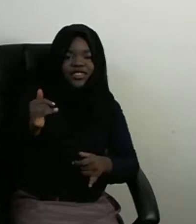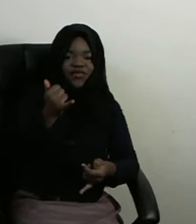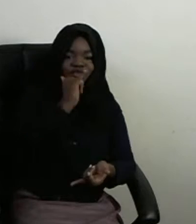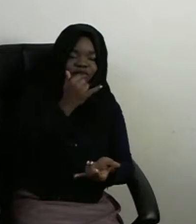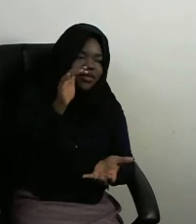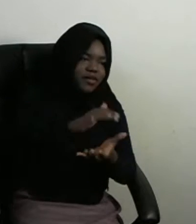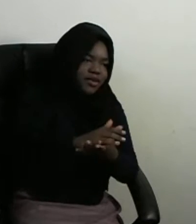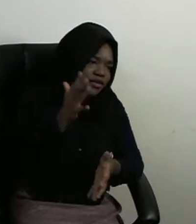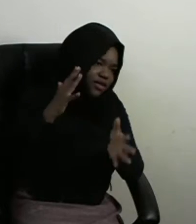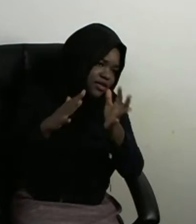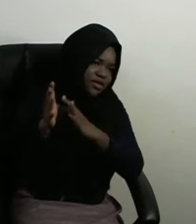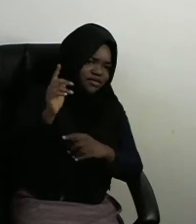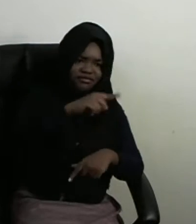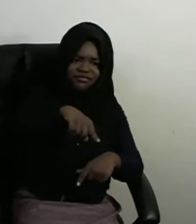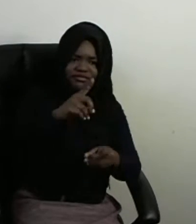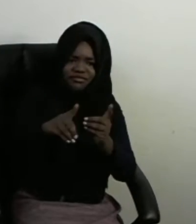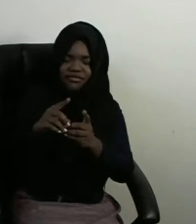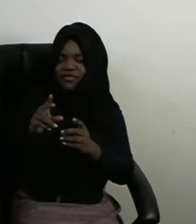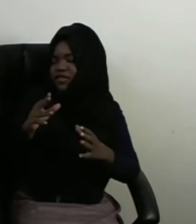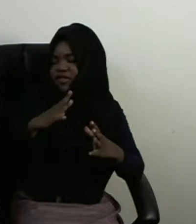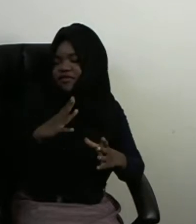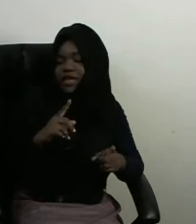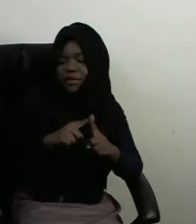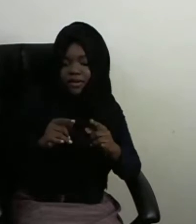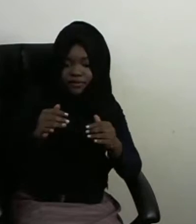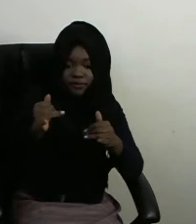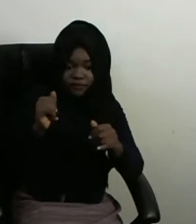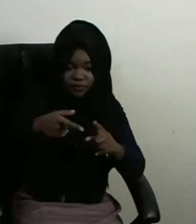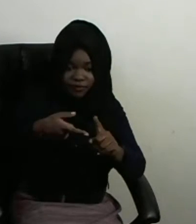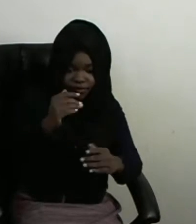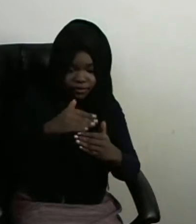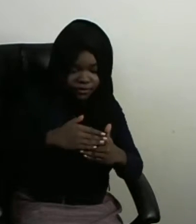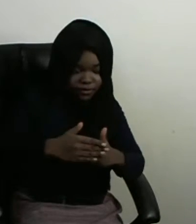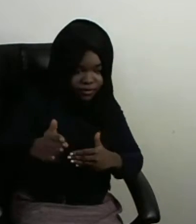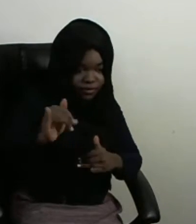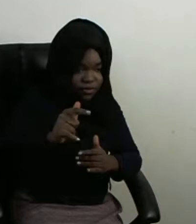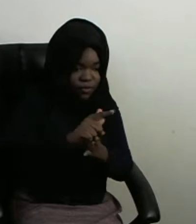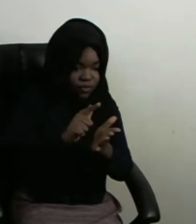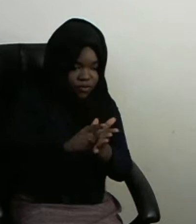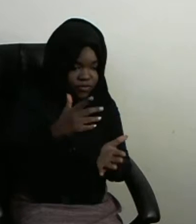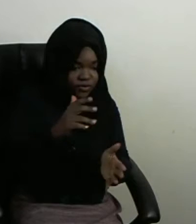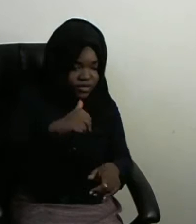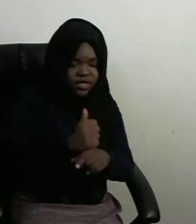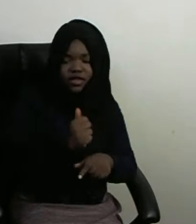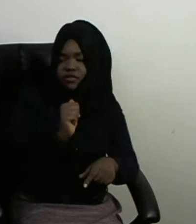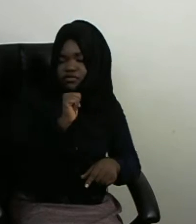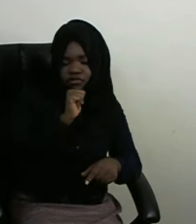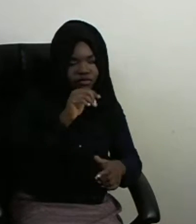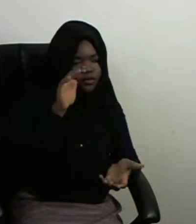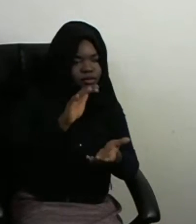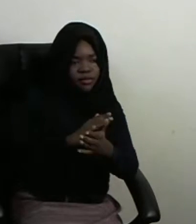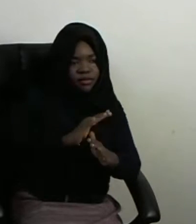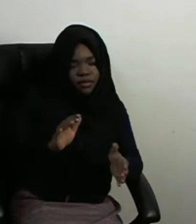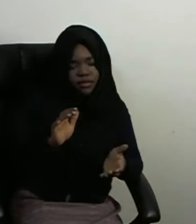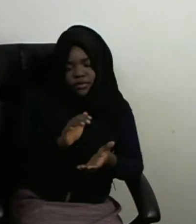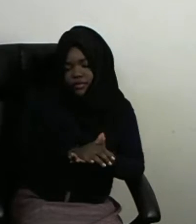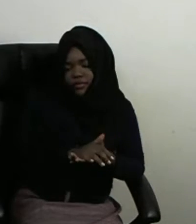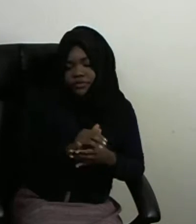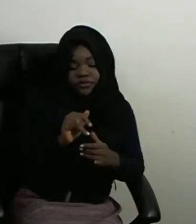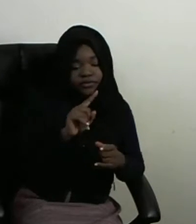married. So, but from there forward, you don't do it. So this is the first